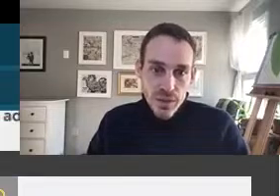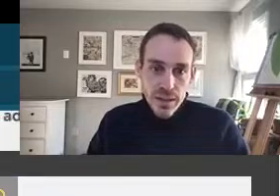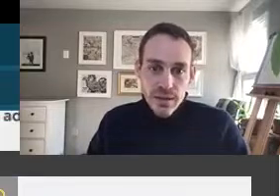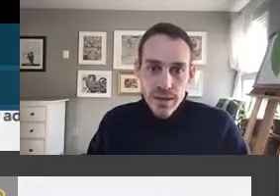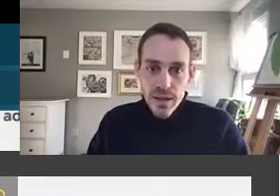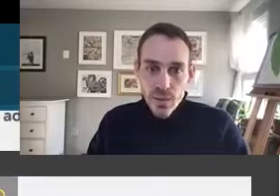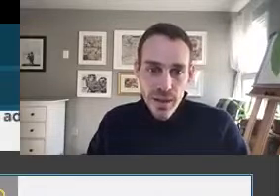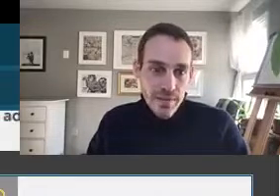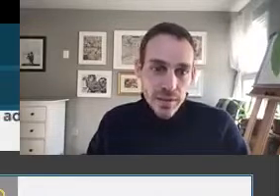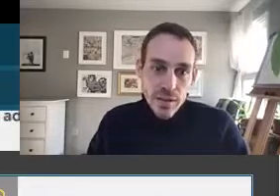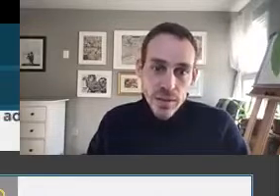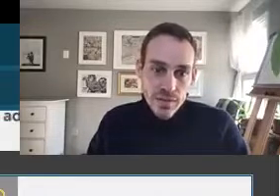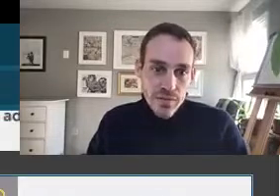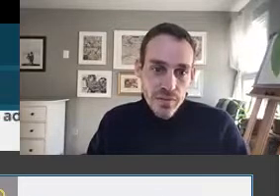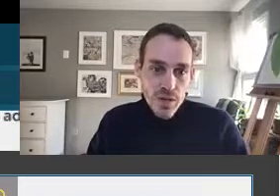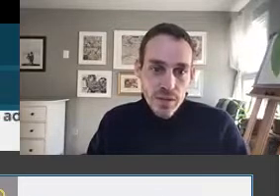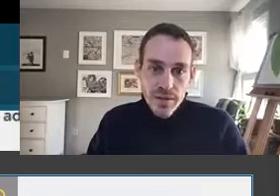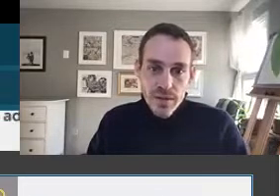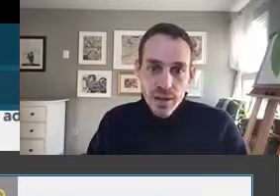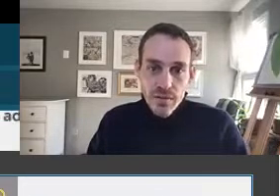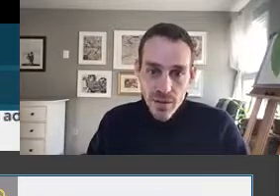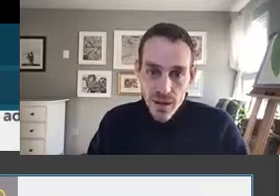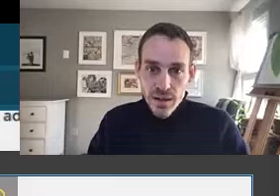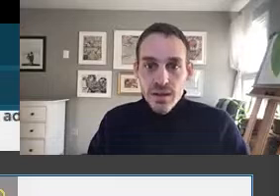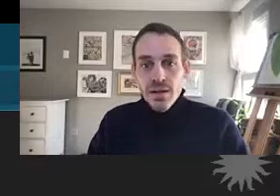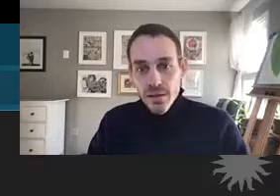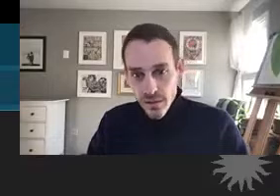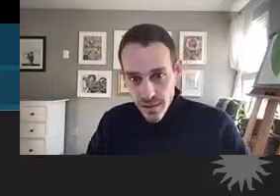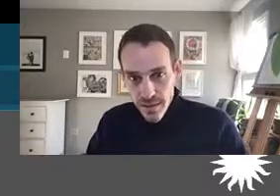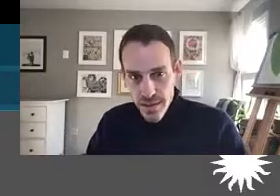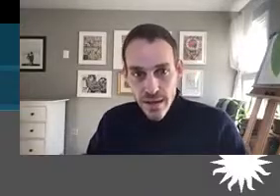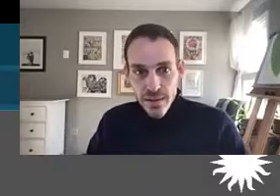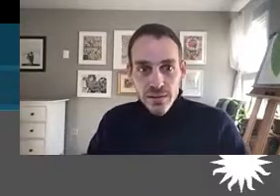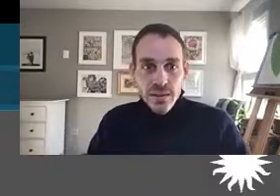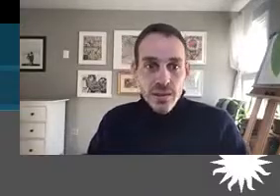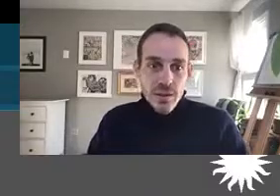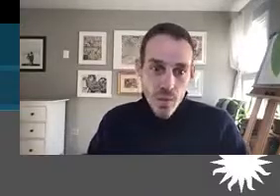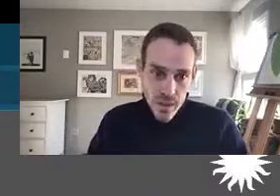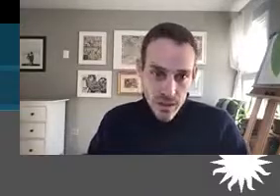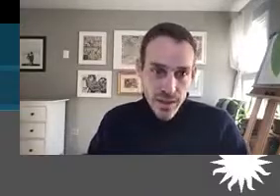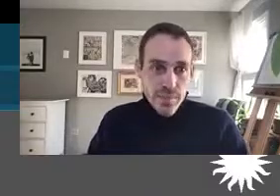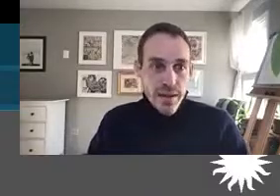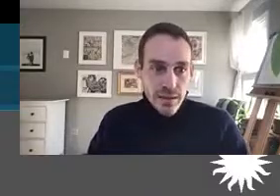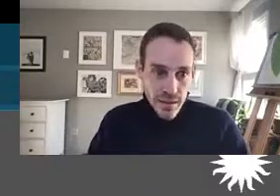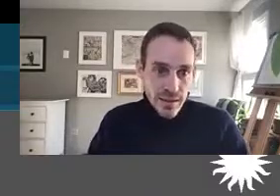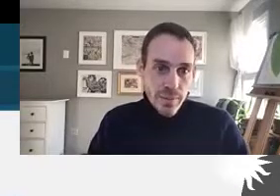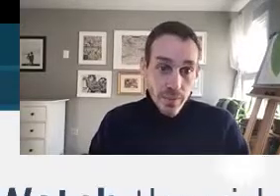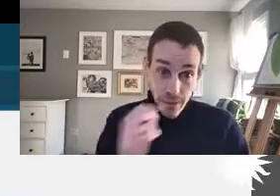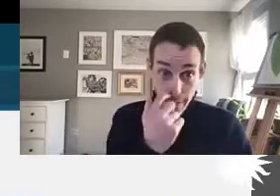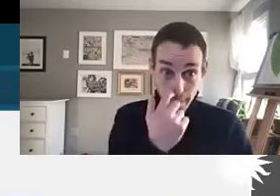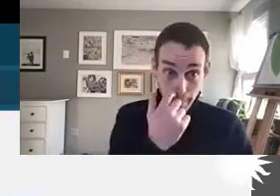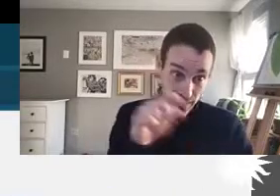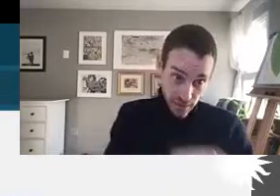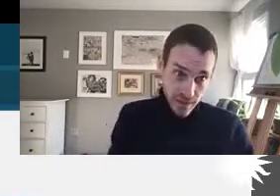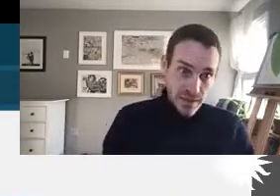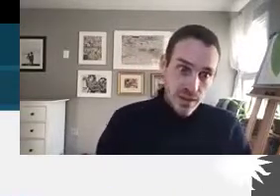next 3, where they have a little bit of information about the Tangara frog. They'll click the tile, watch the link by clicking the